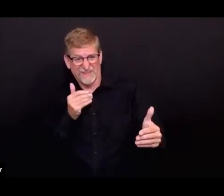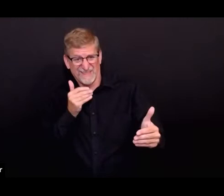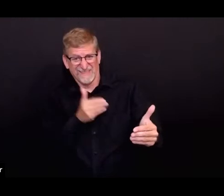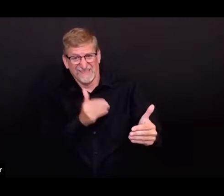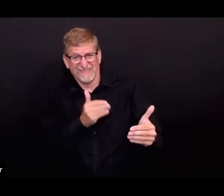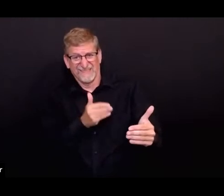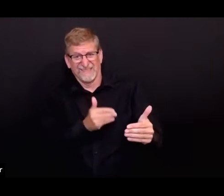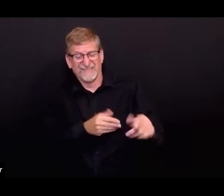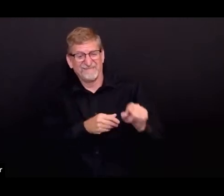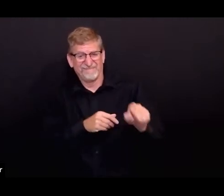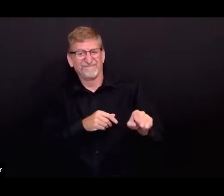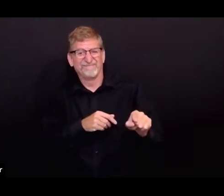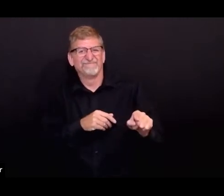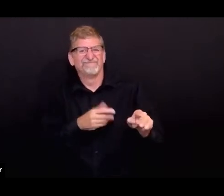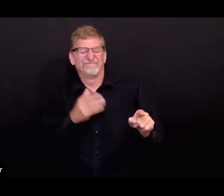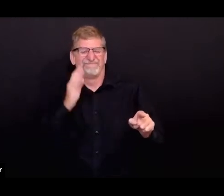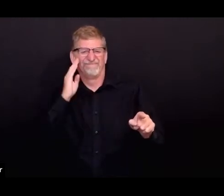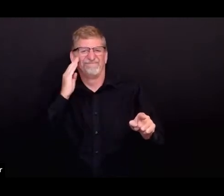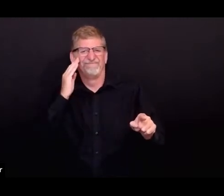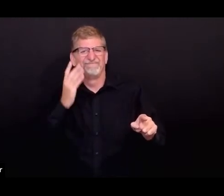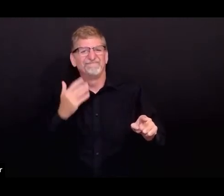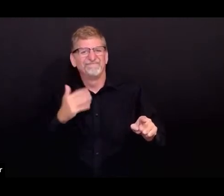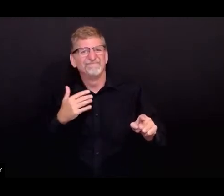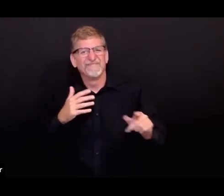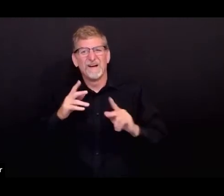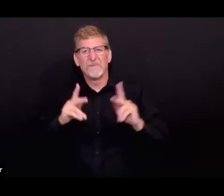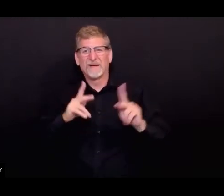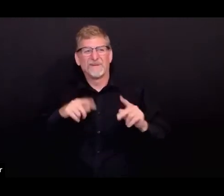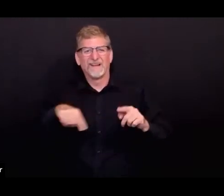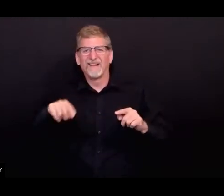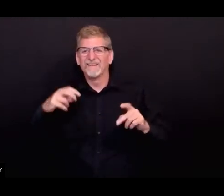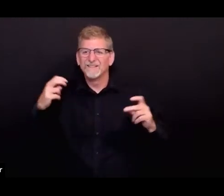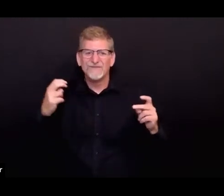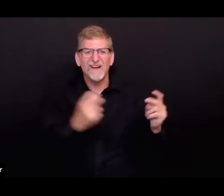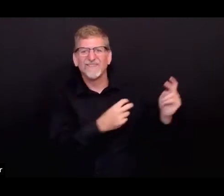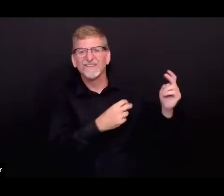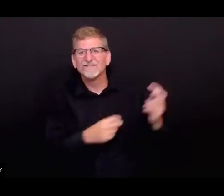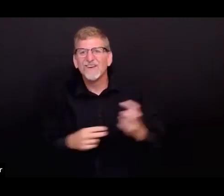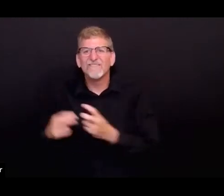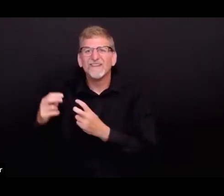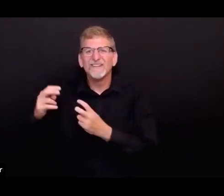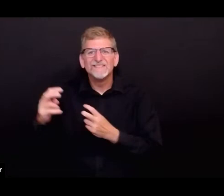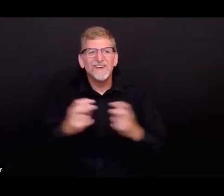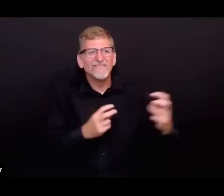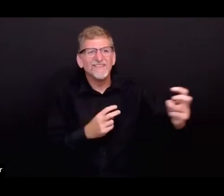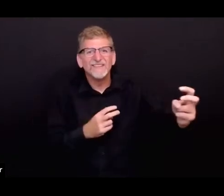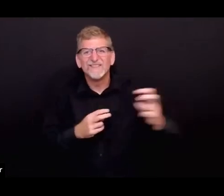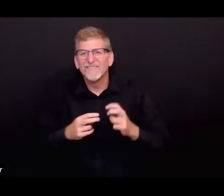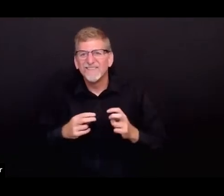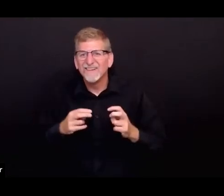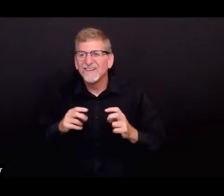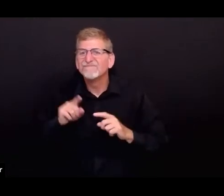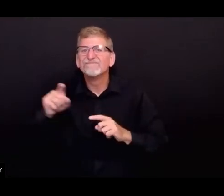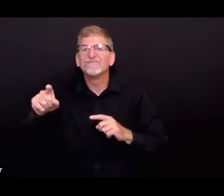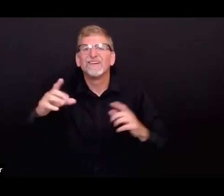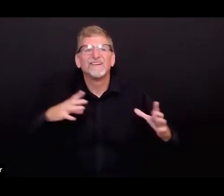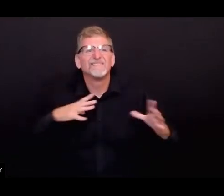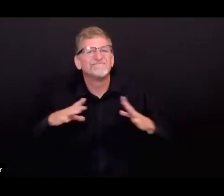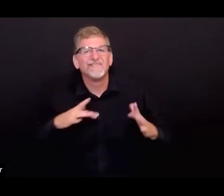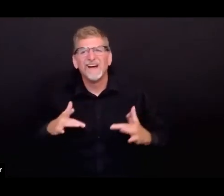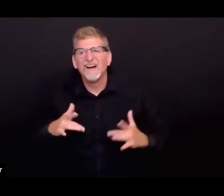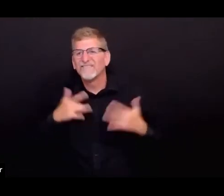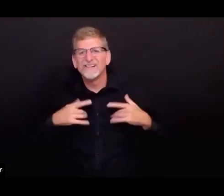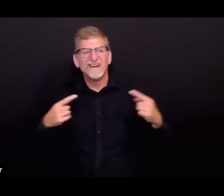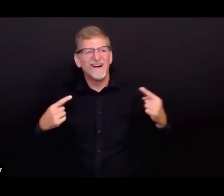as people are traveling, from around the country, especially from, neighboring